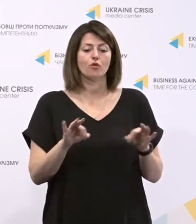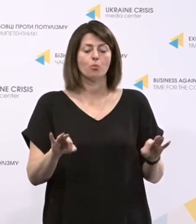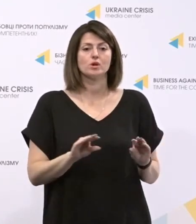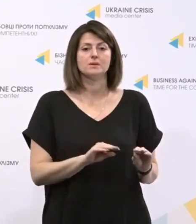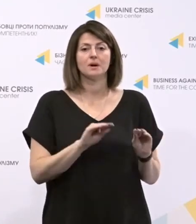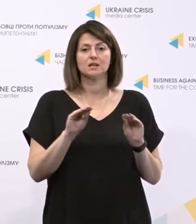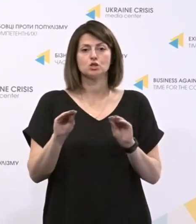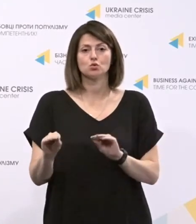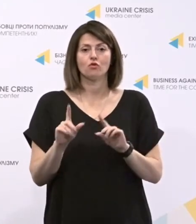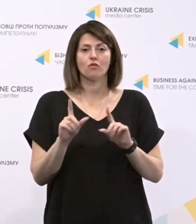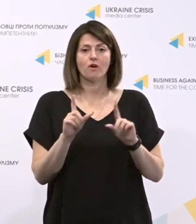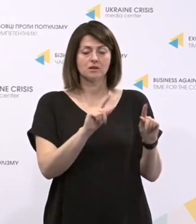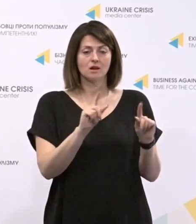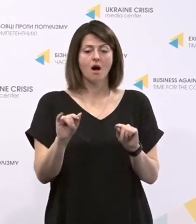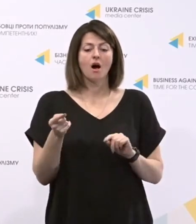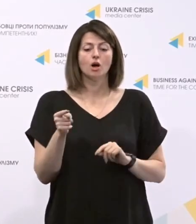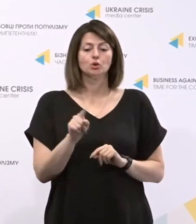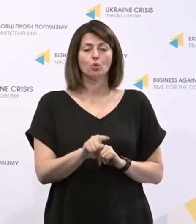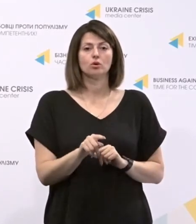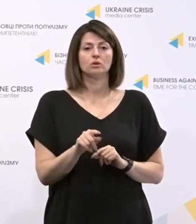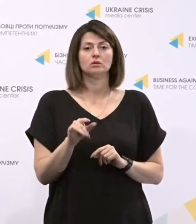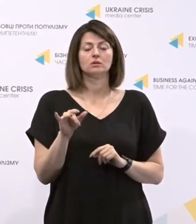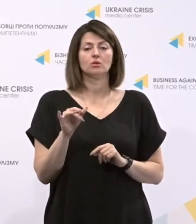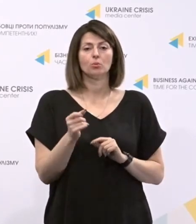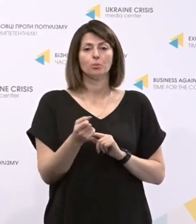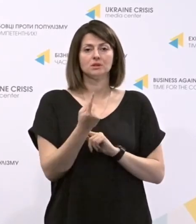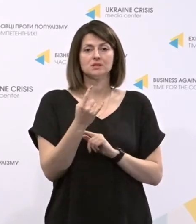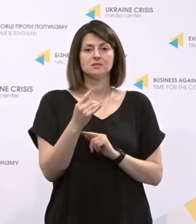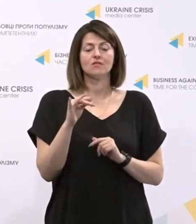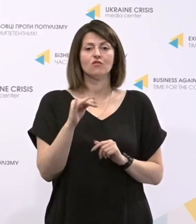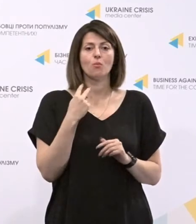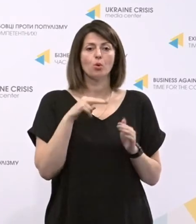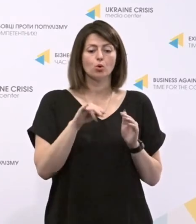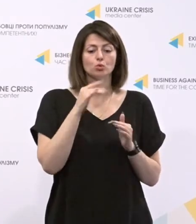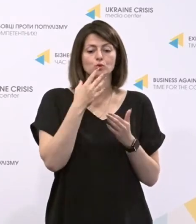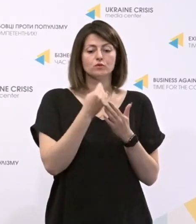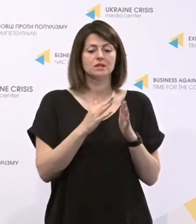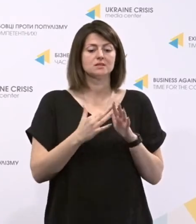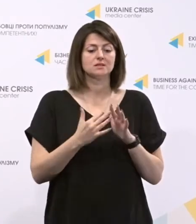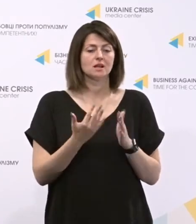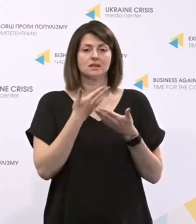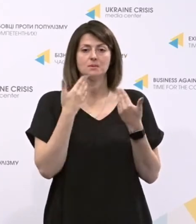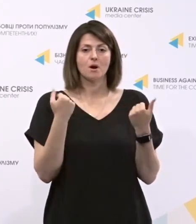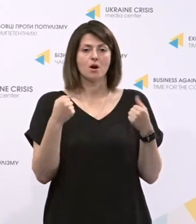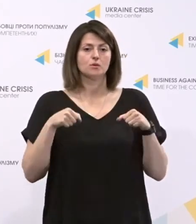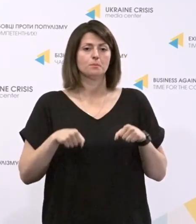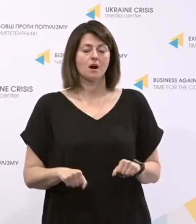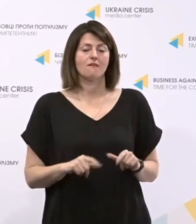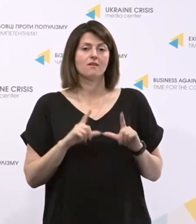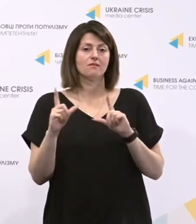their villages and not allowed to leave, or forced to flee and cannot return home.